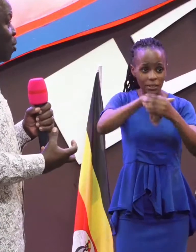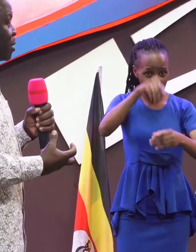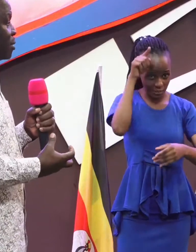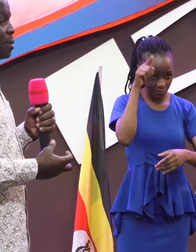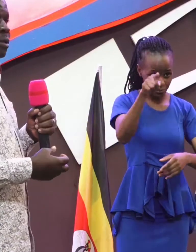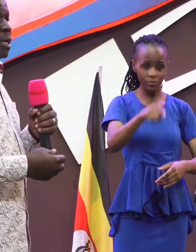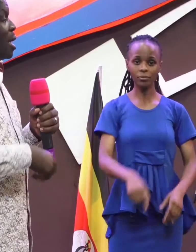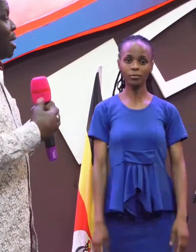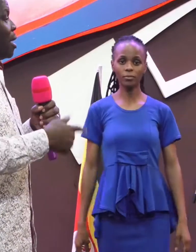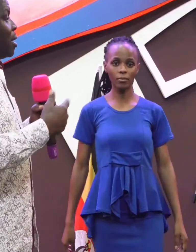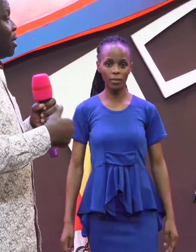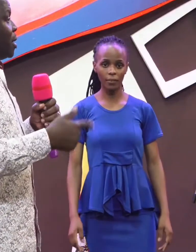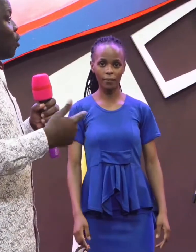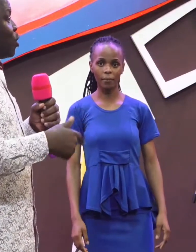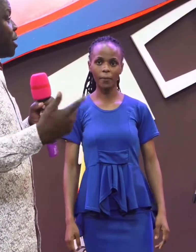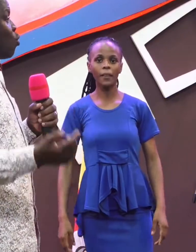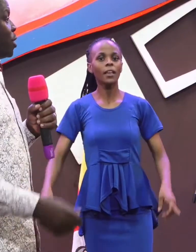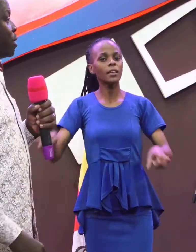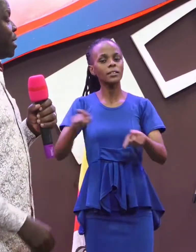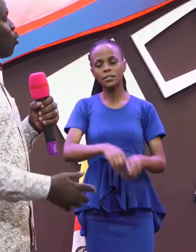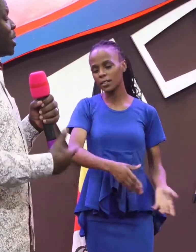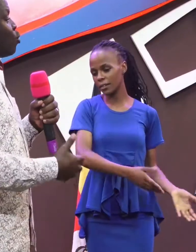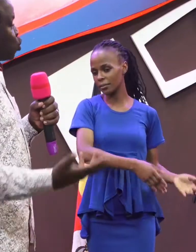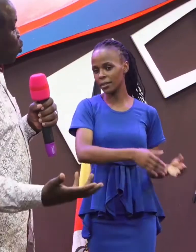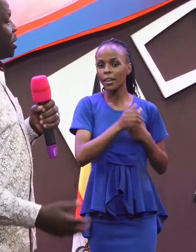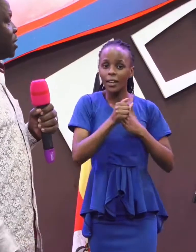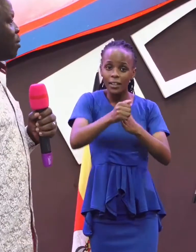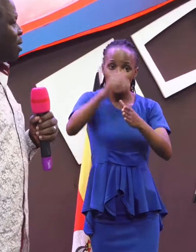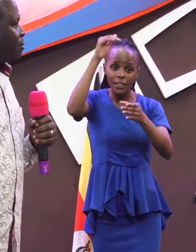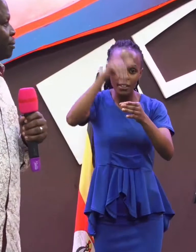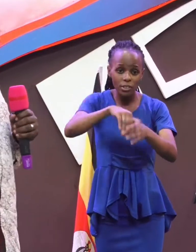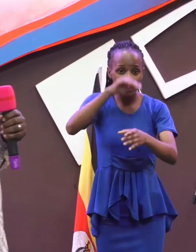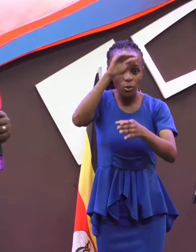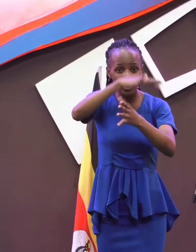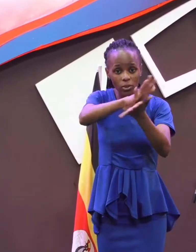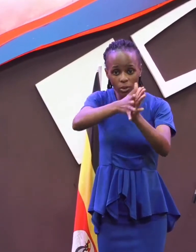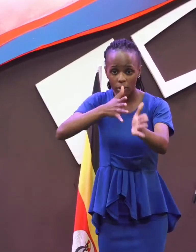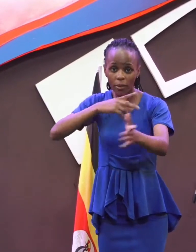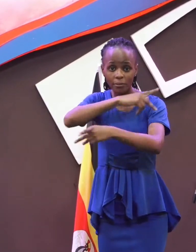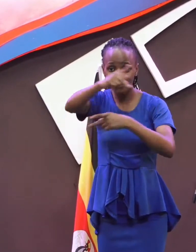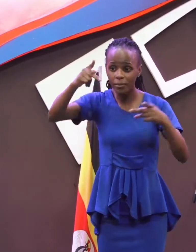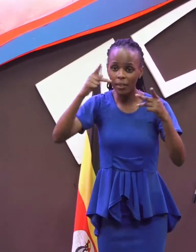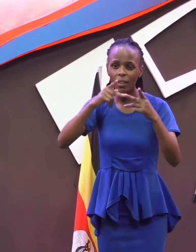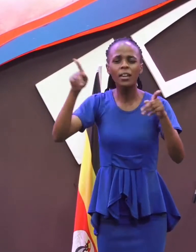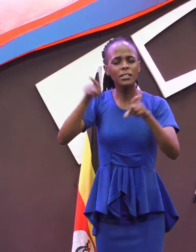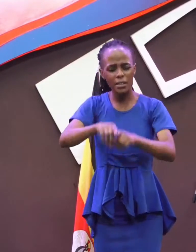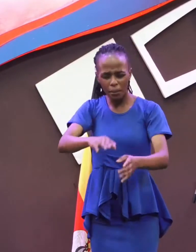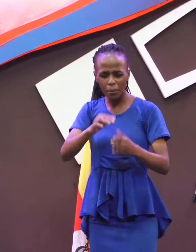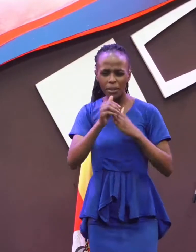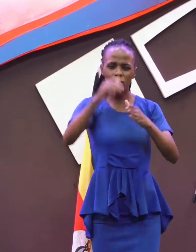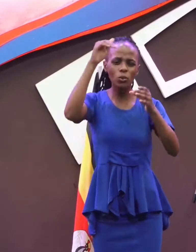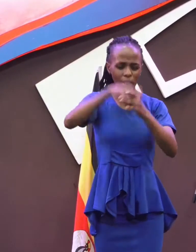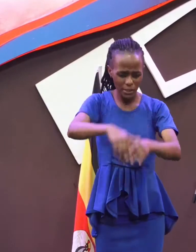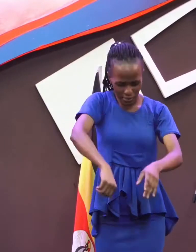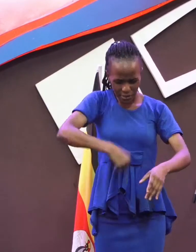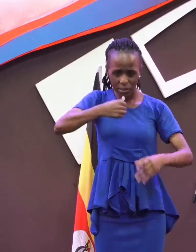The one who speaks tears what is within you is one who brings you into perfection. Is one who brings